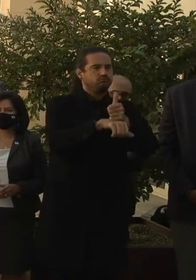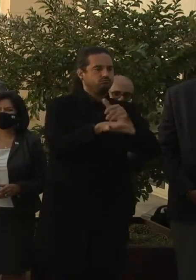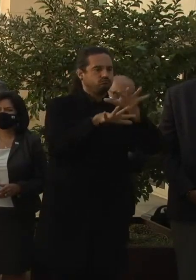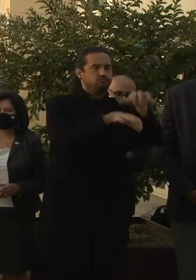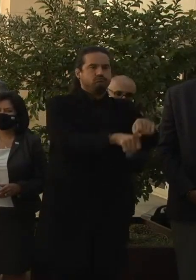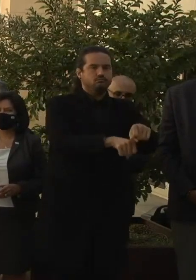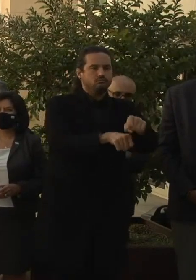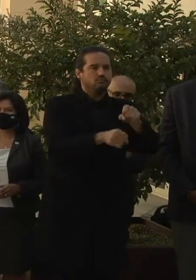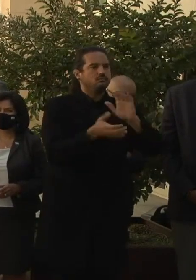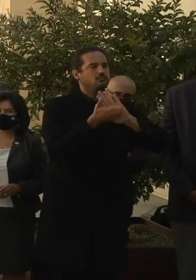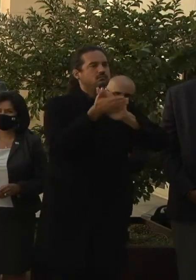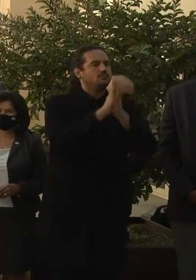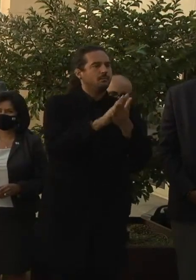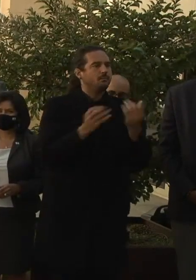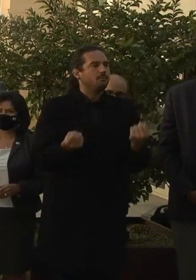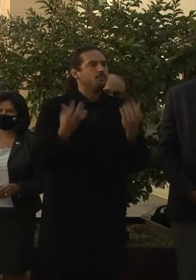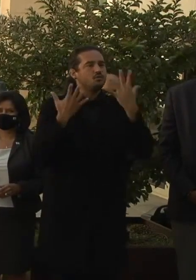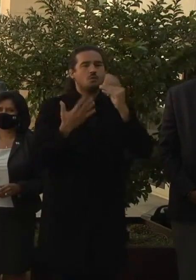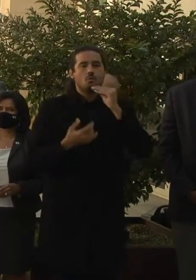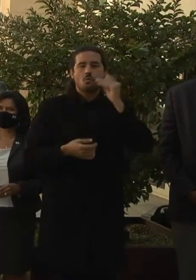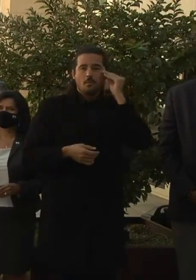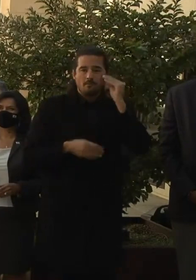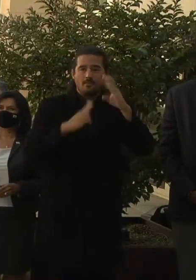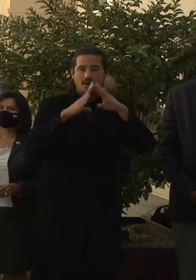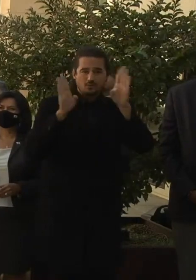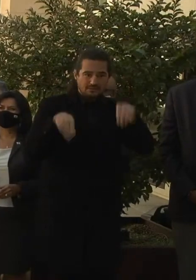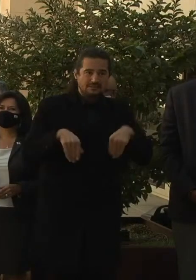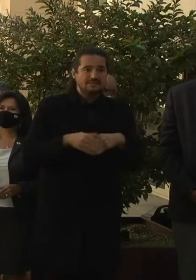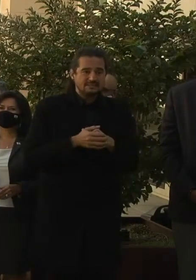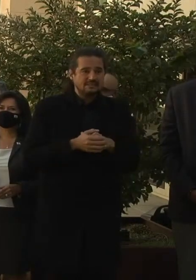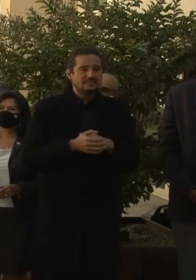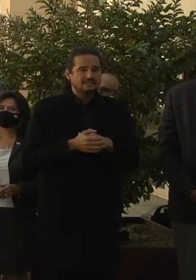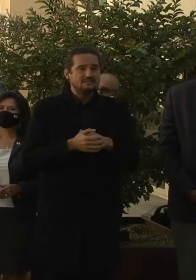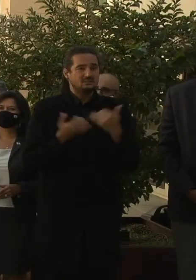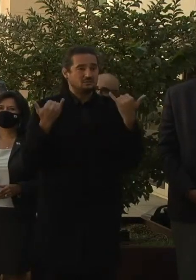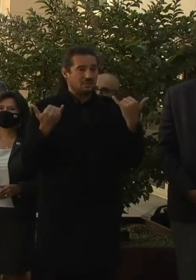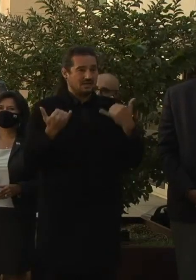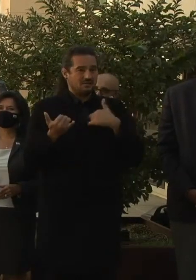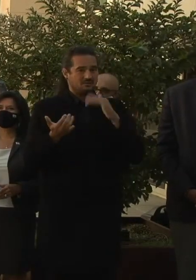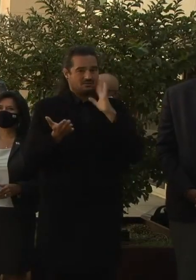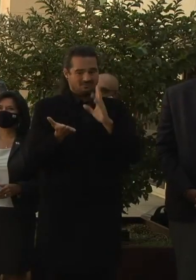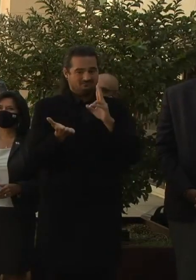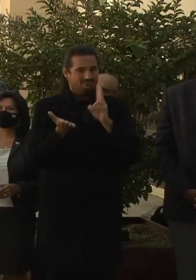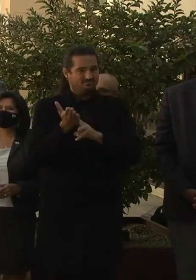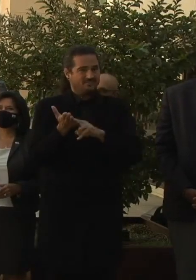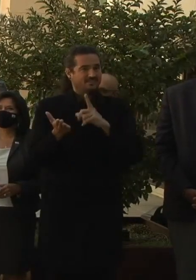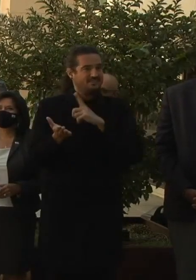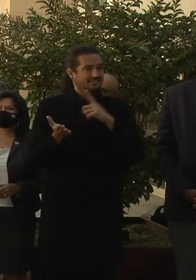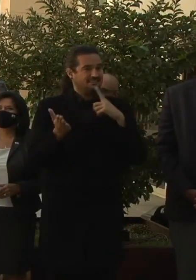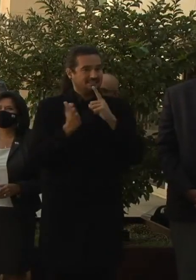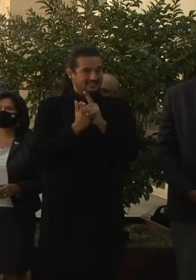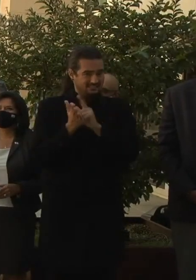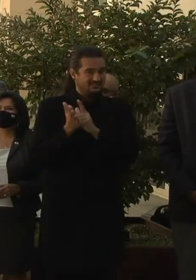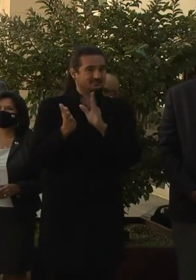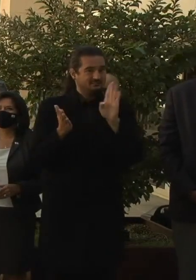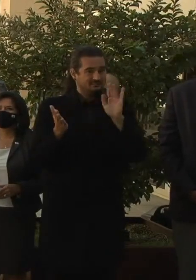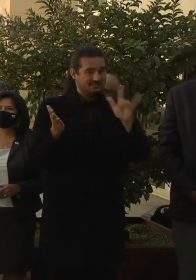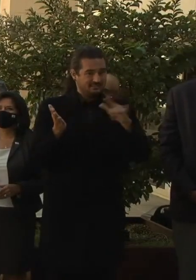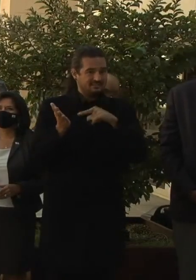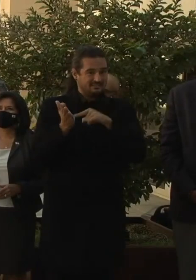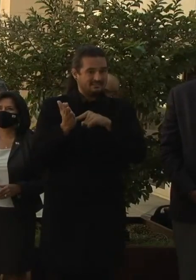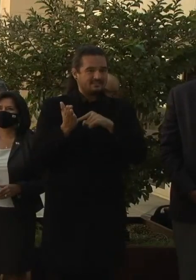ability as well, because of legislation that I'll be signing here today, to look at the nexus between